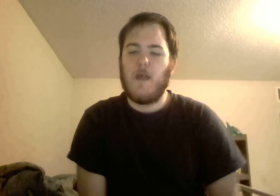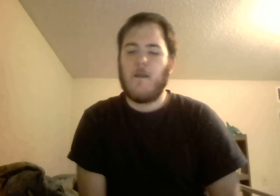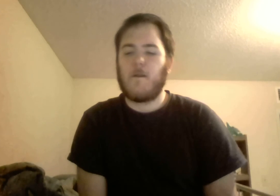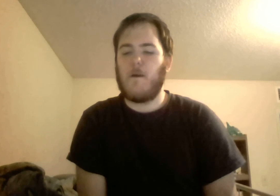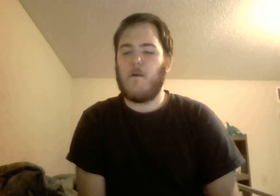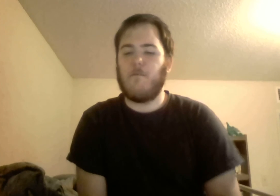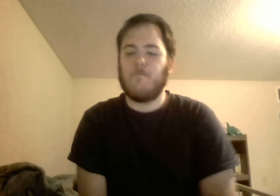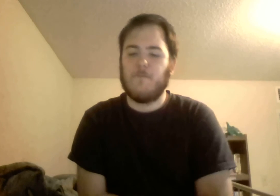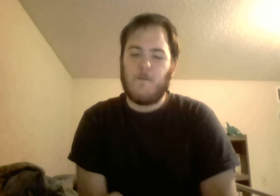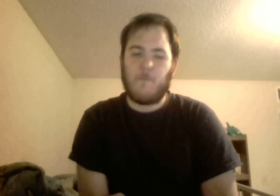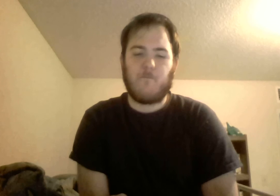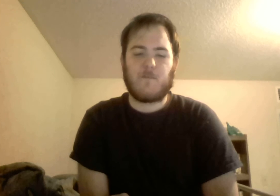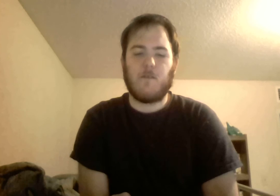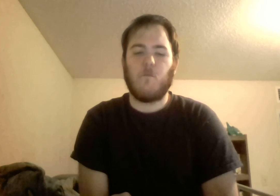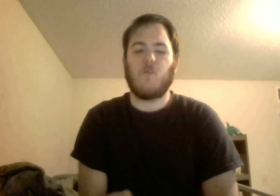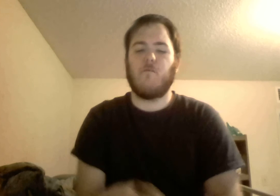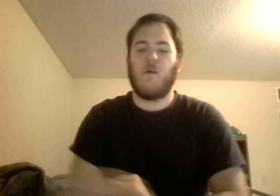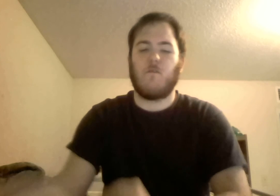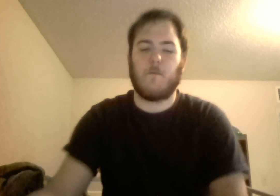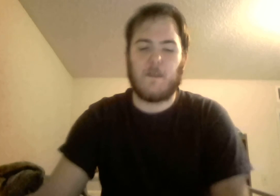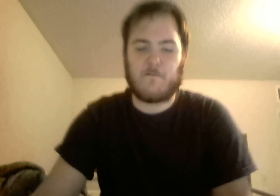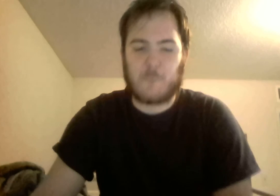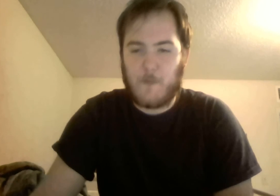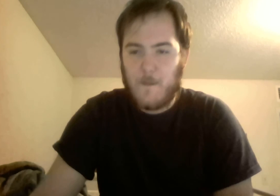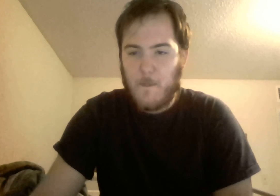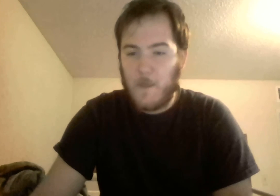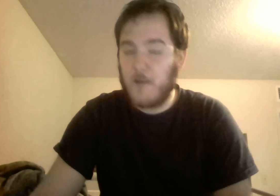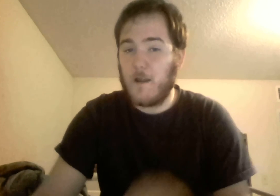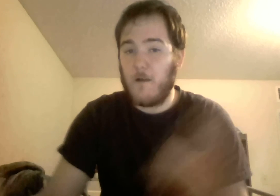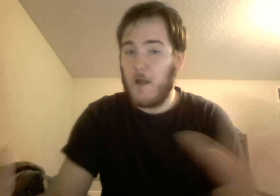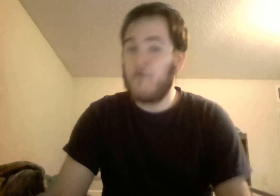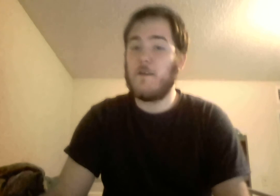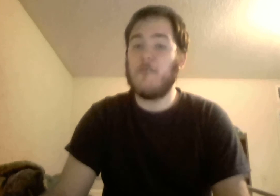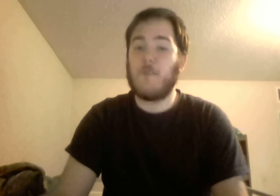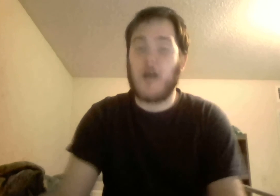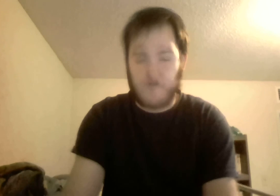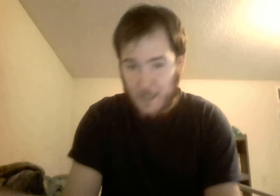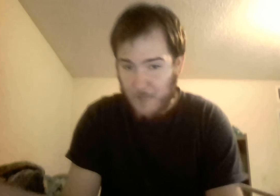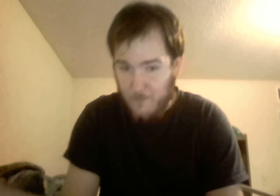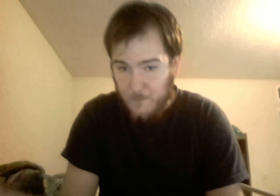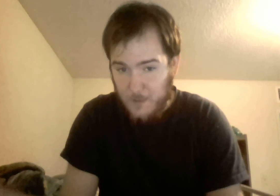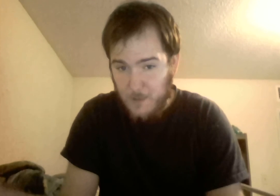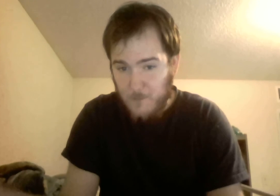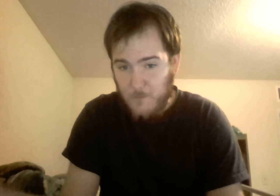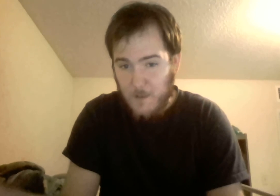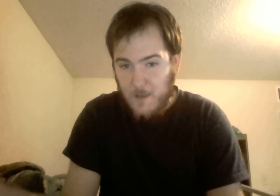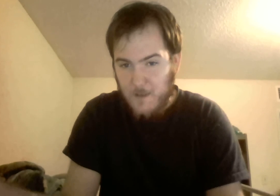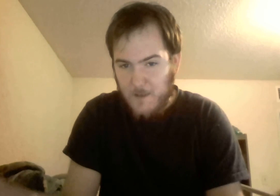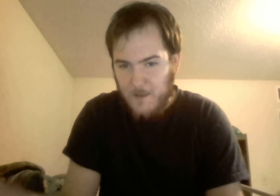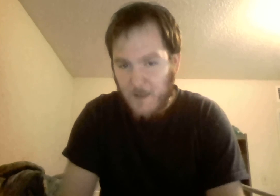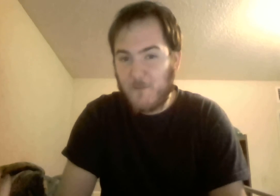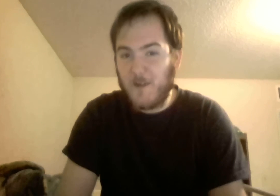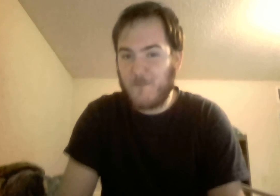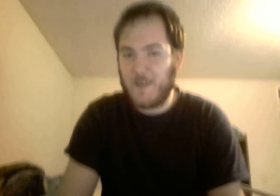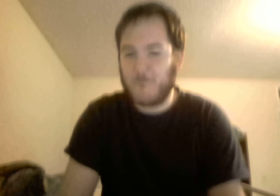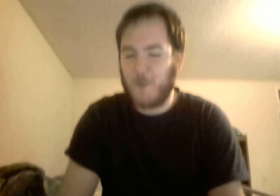to go more of those will be interesting. But, there you go, LP King of Five, and I get going for you, that's it for nothing, but